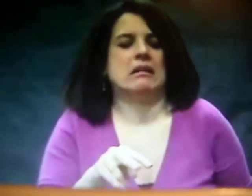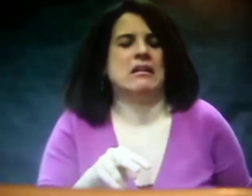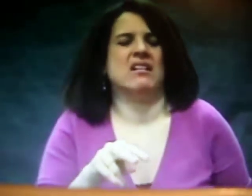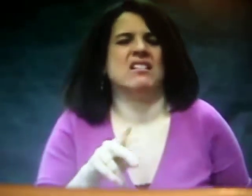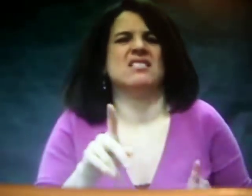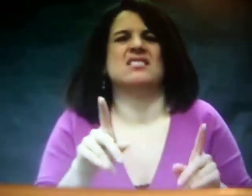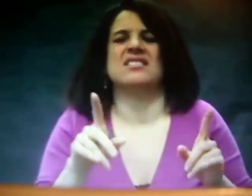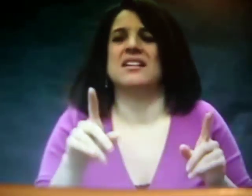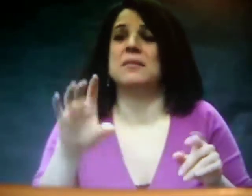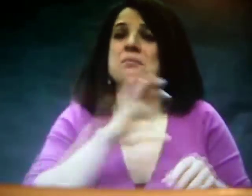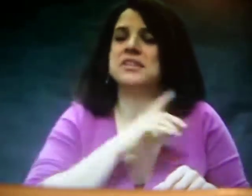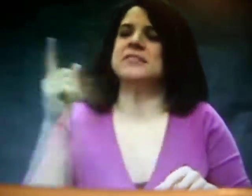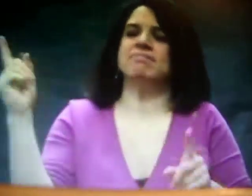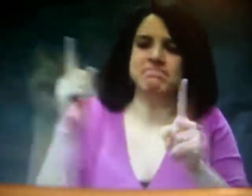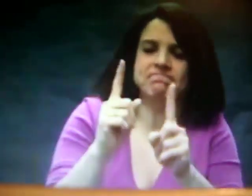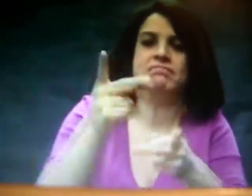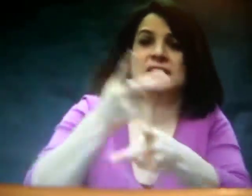And he looked as if he was guilty.